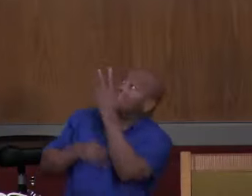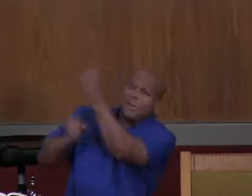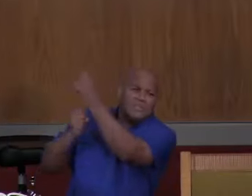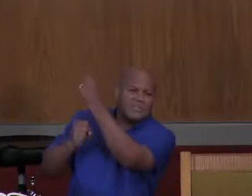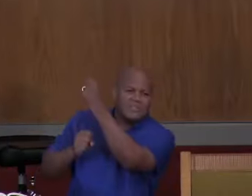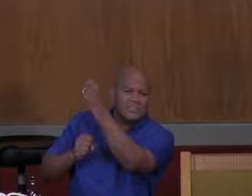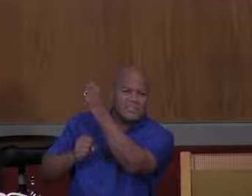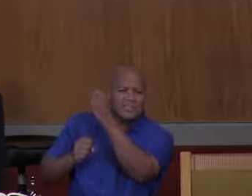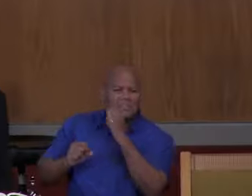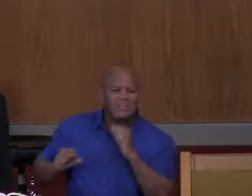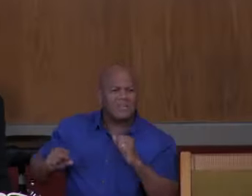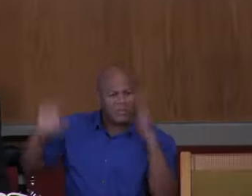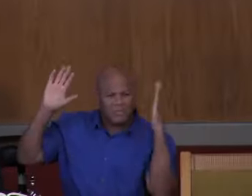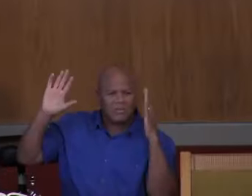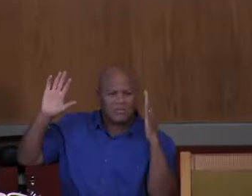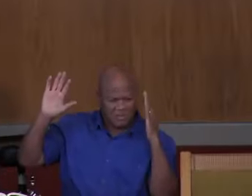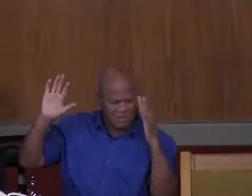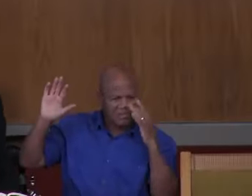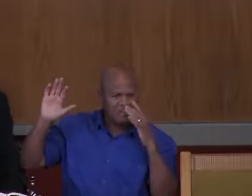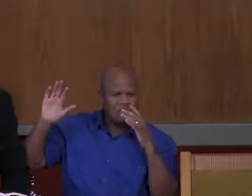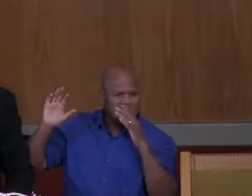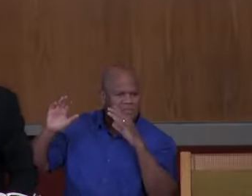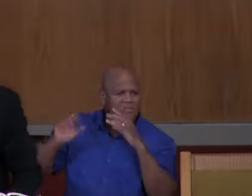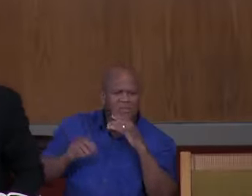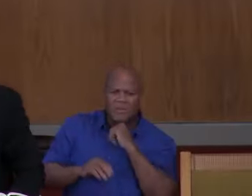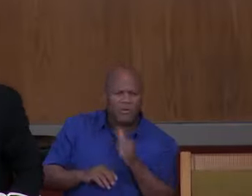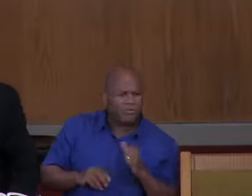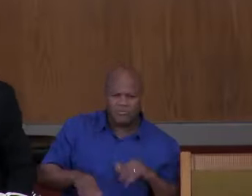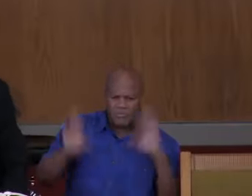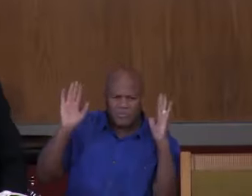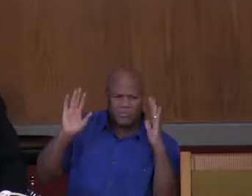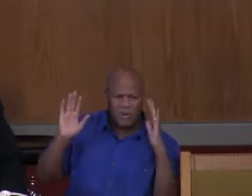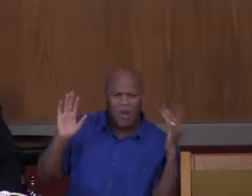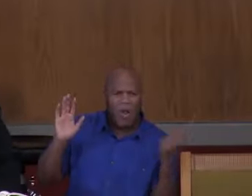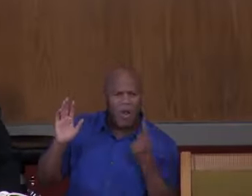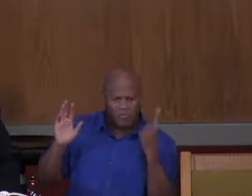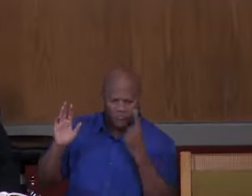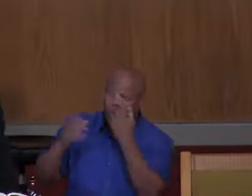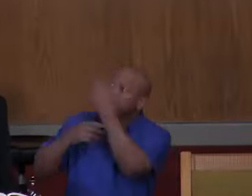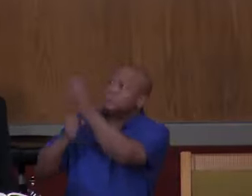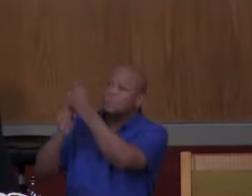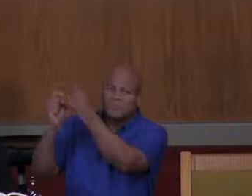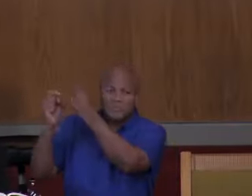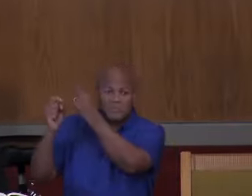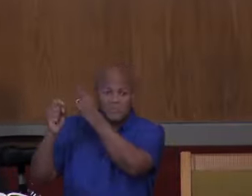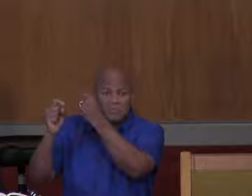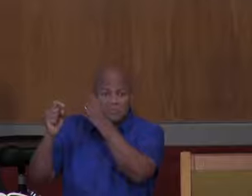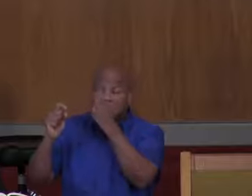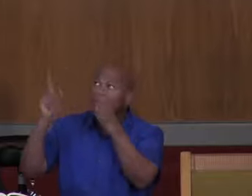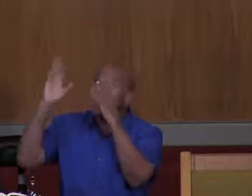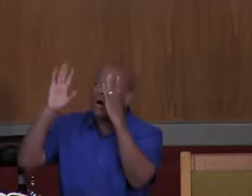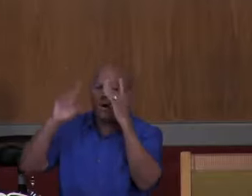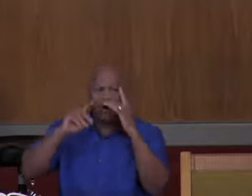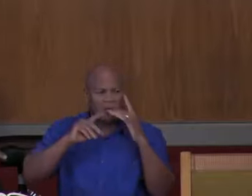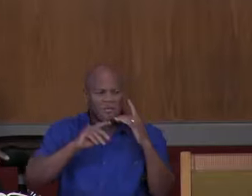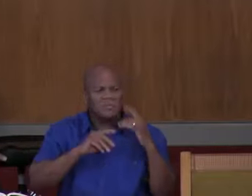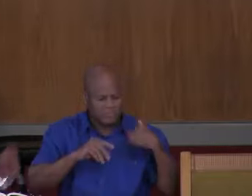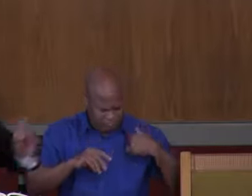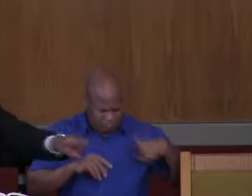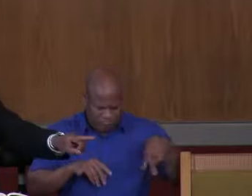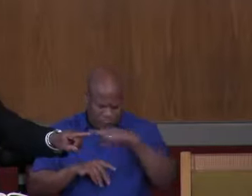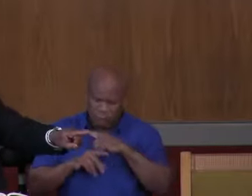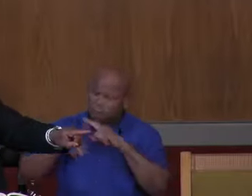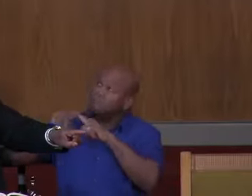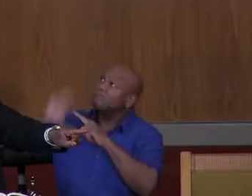him. The question is, can he count on us? Can God count on us to be where